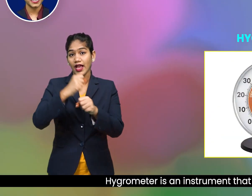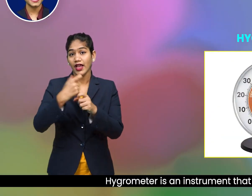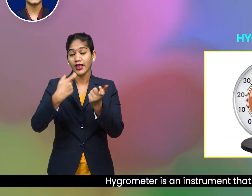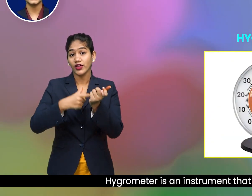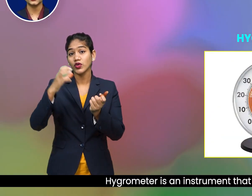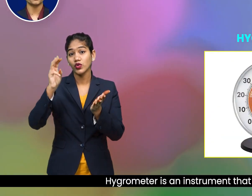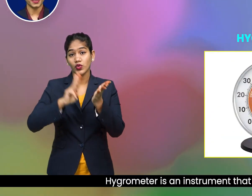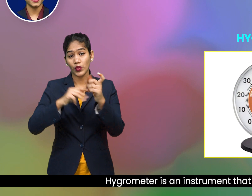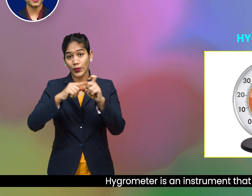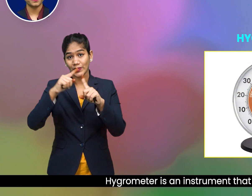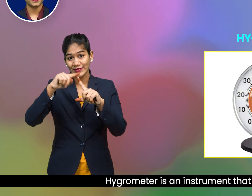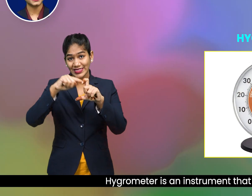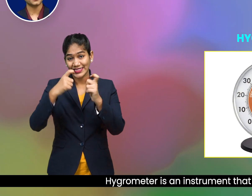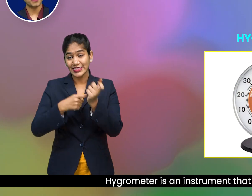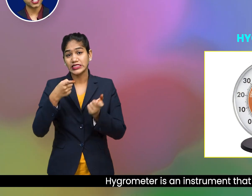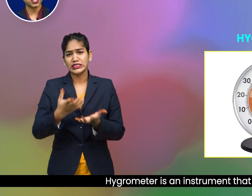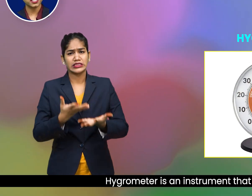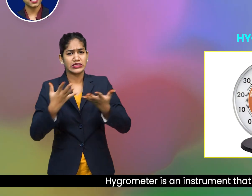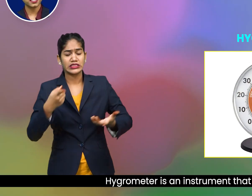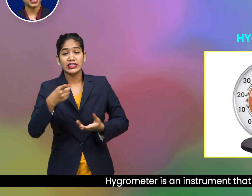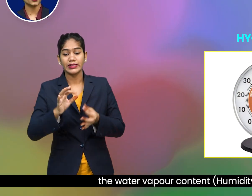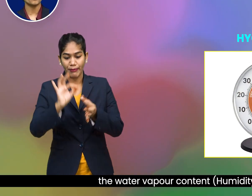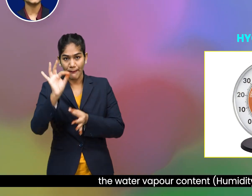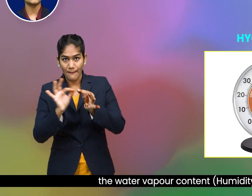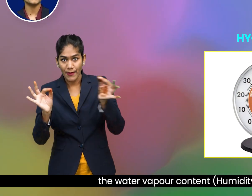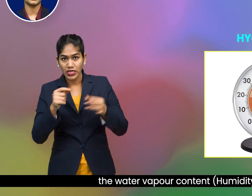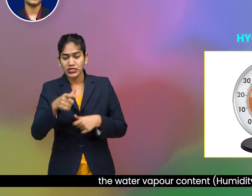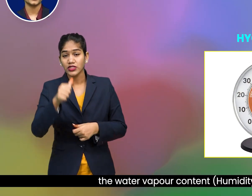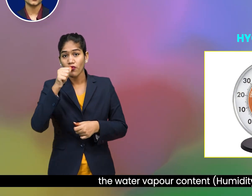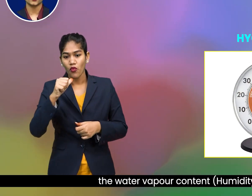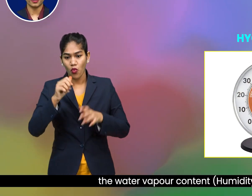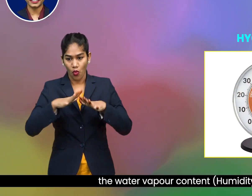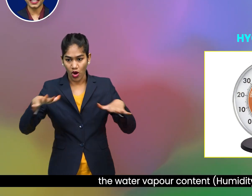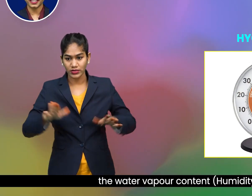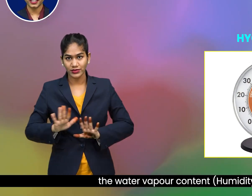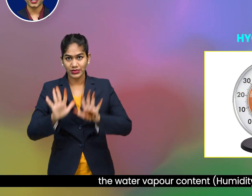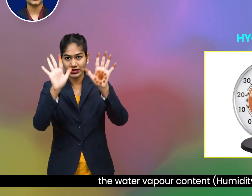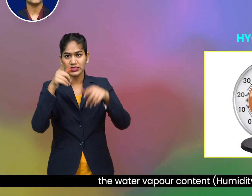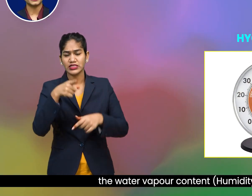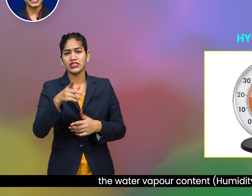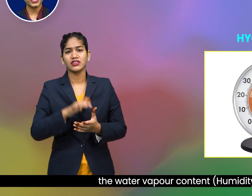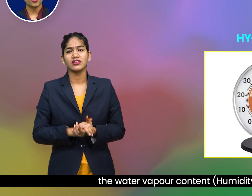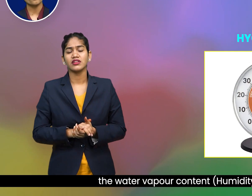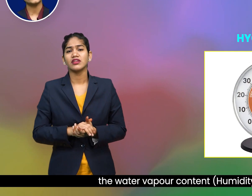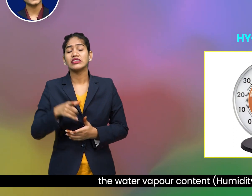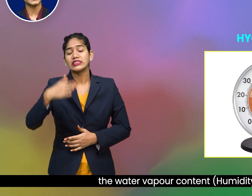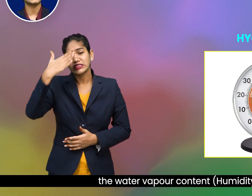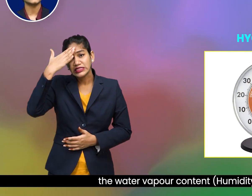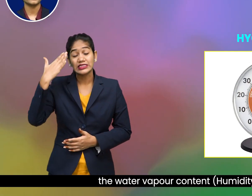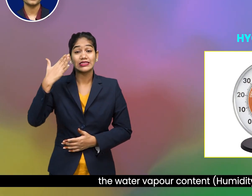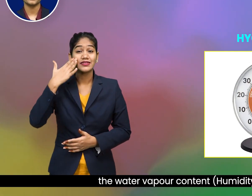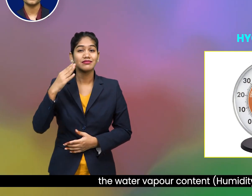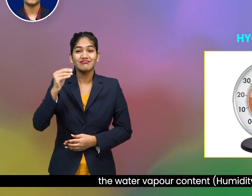Hygrometer is an instrument that measures the water vapor content, humidity of the